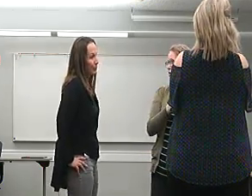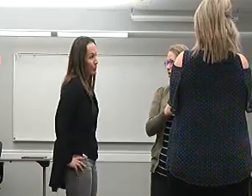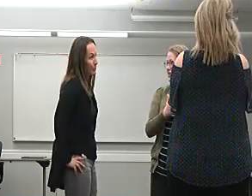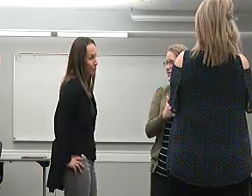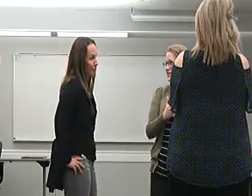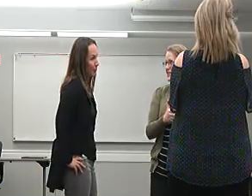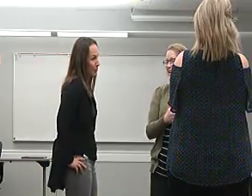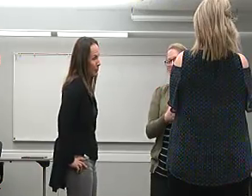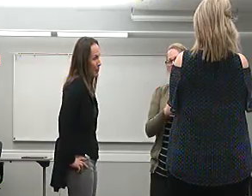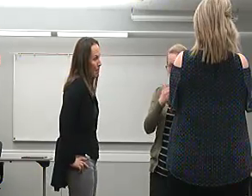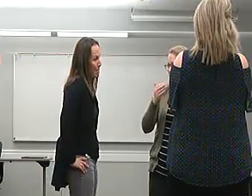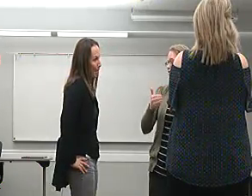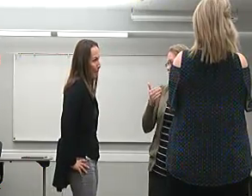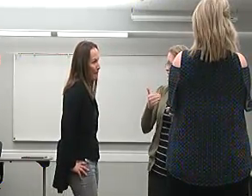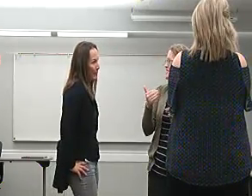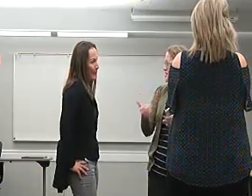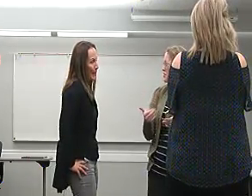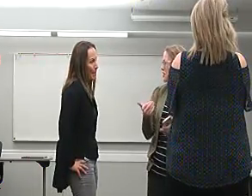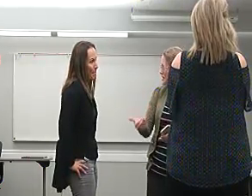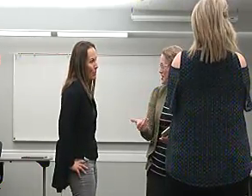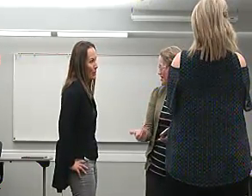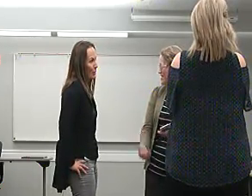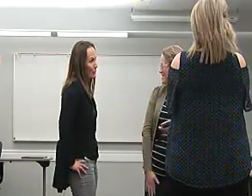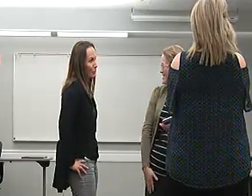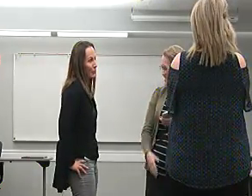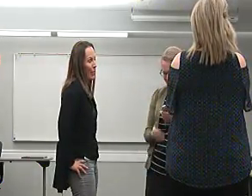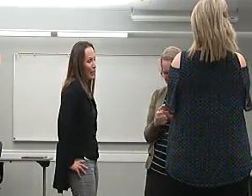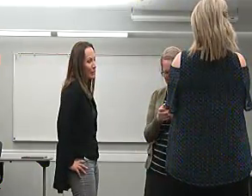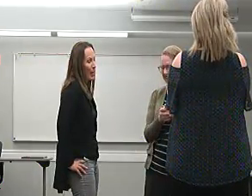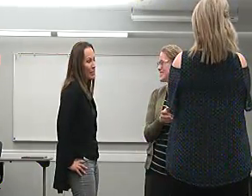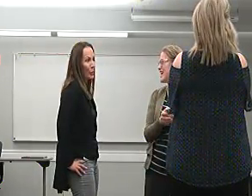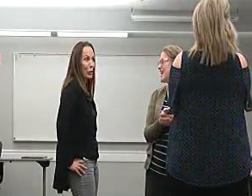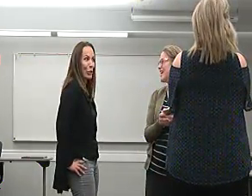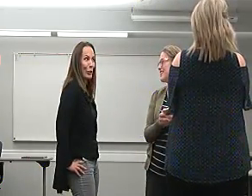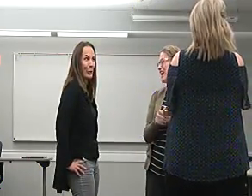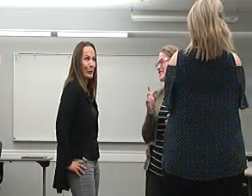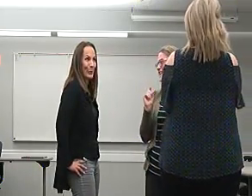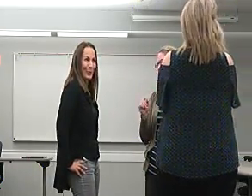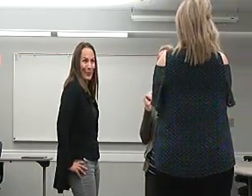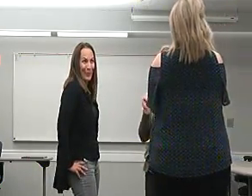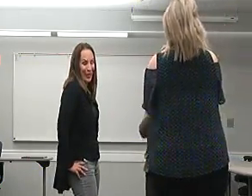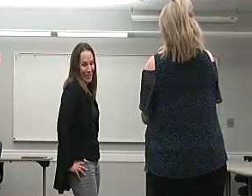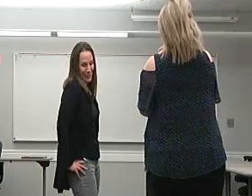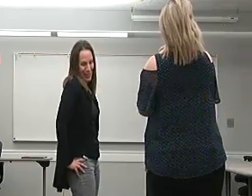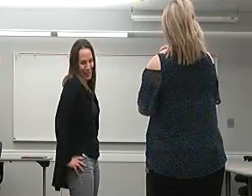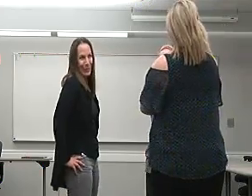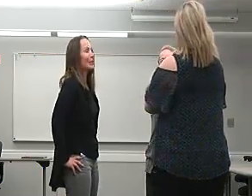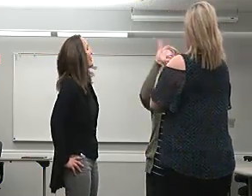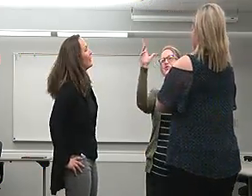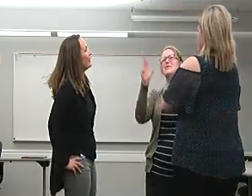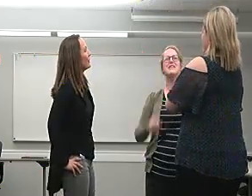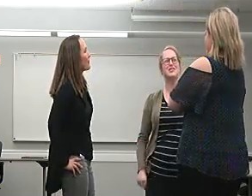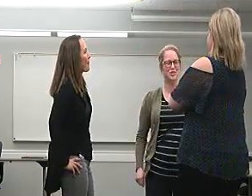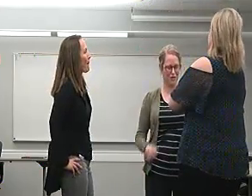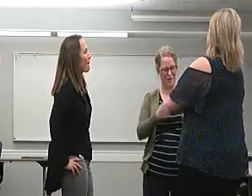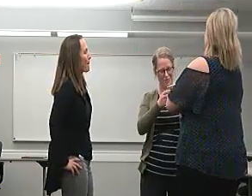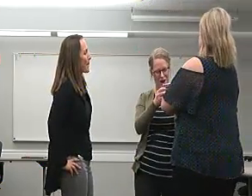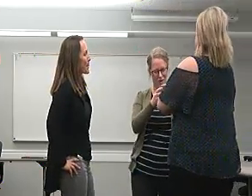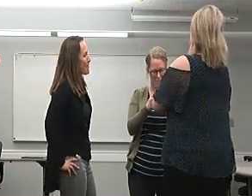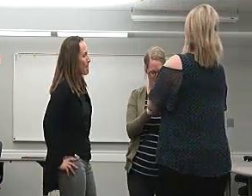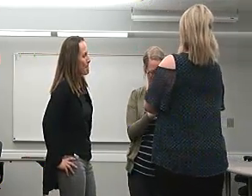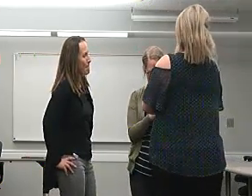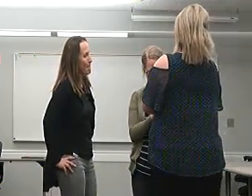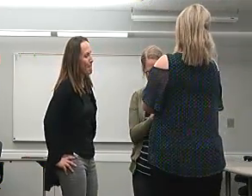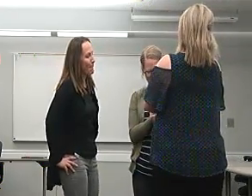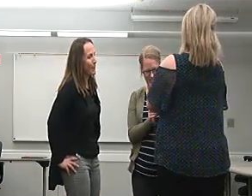on a second. Because That's like my dream is possible. My dream is Oh yeah. And I'm